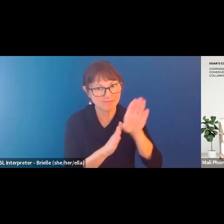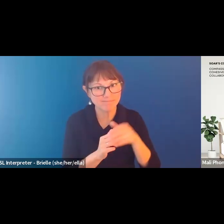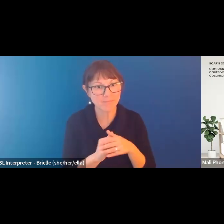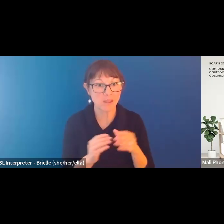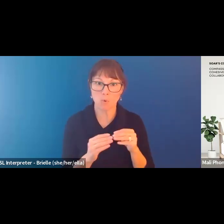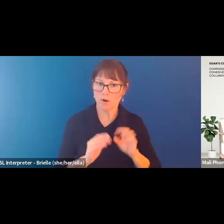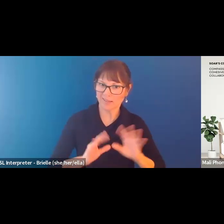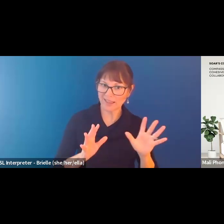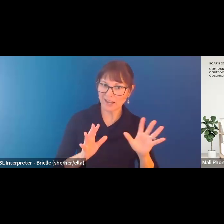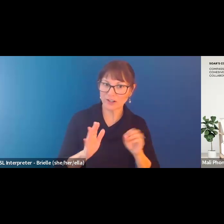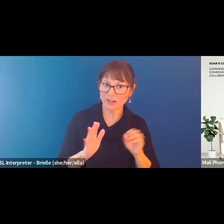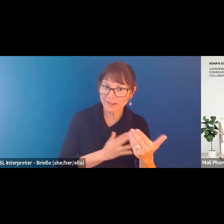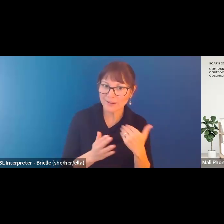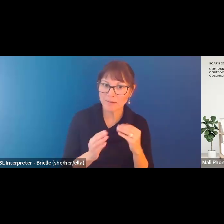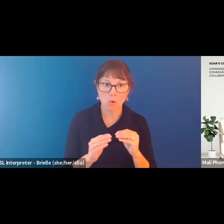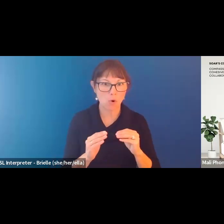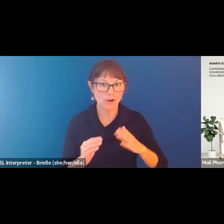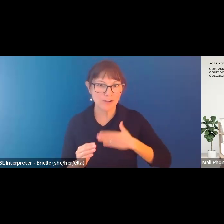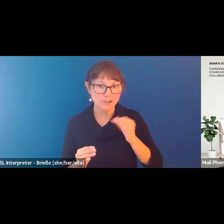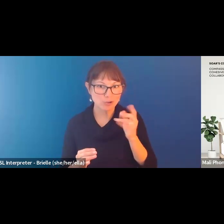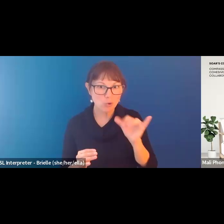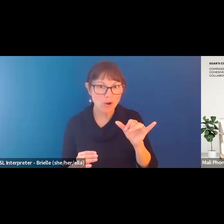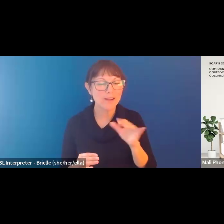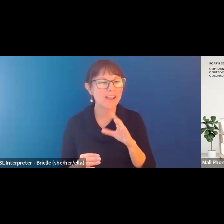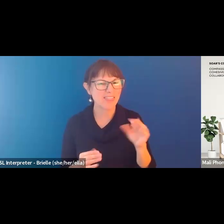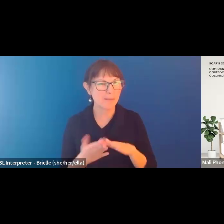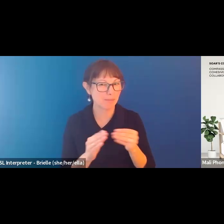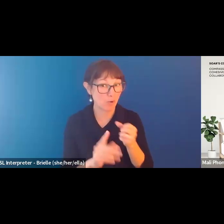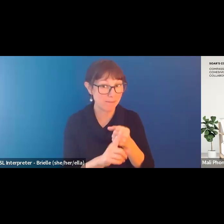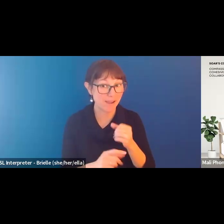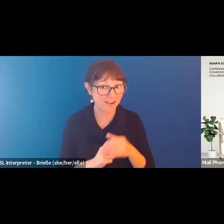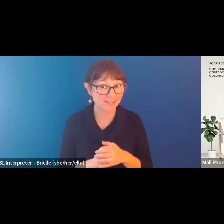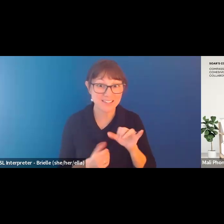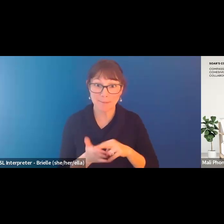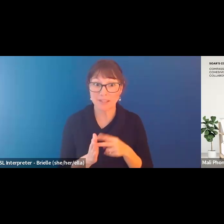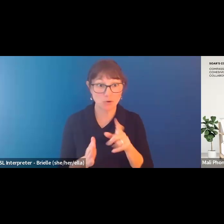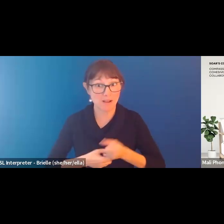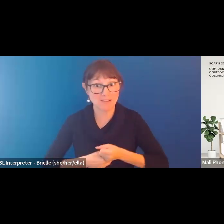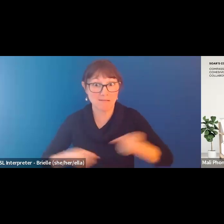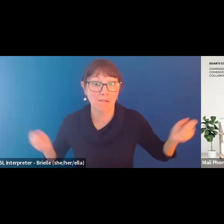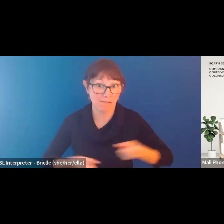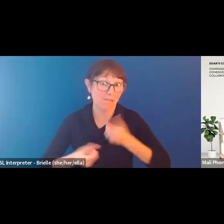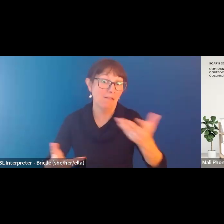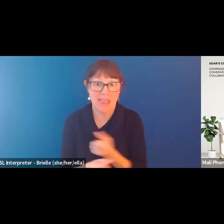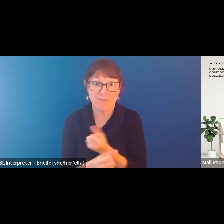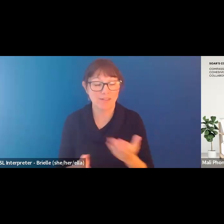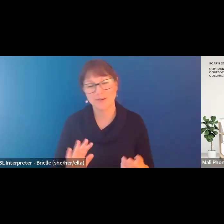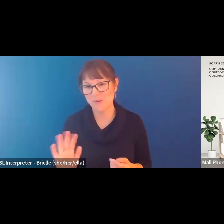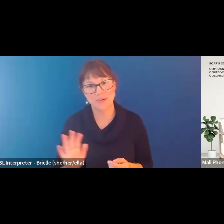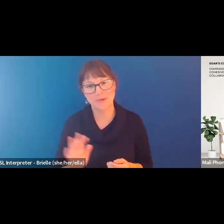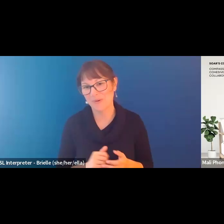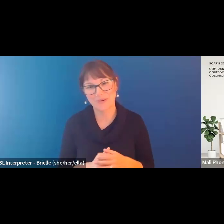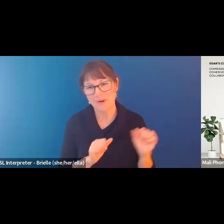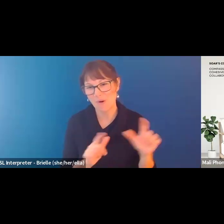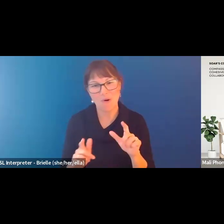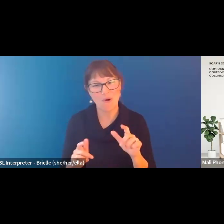confidence, joy, and definitely more impact. This doesn't mean that you have to share everything with everyone, right? We all have